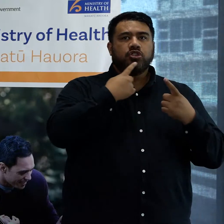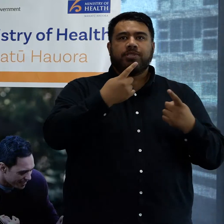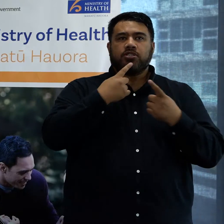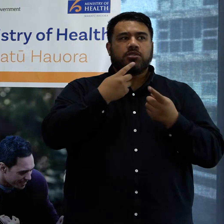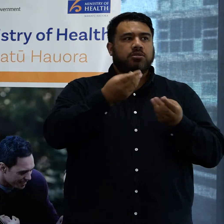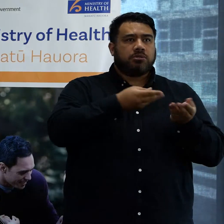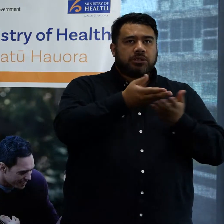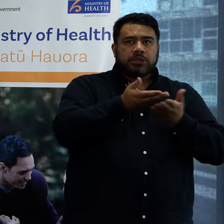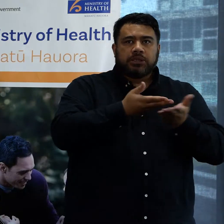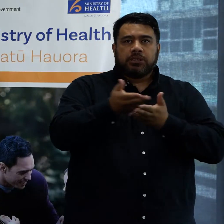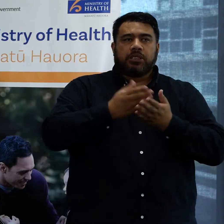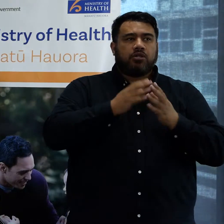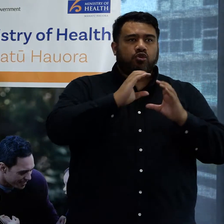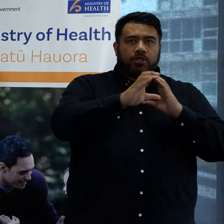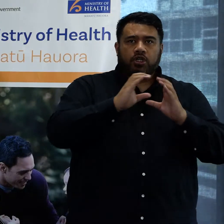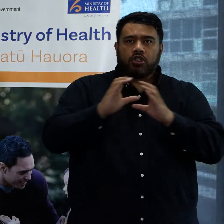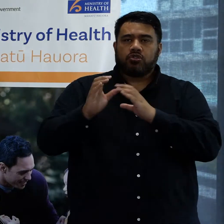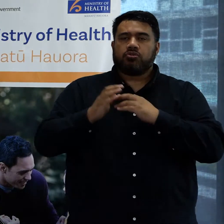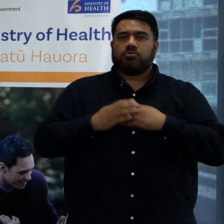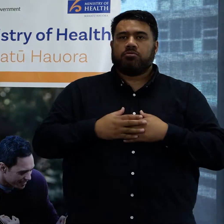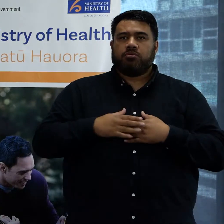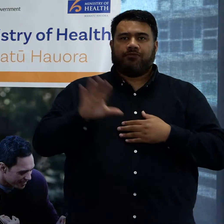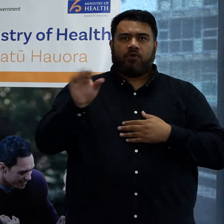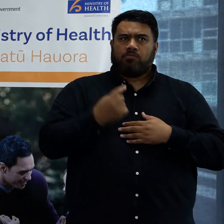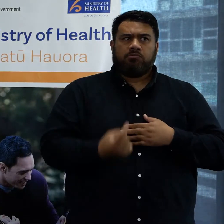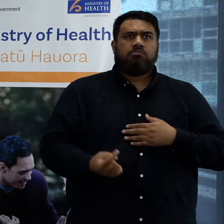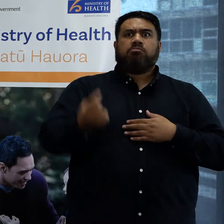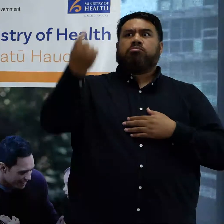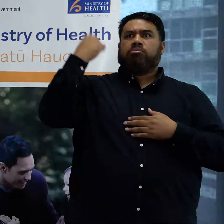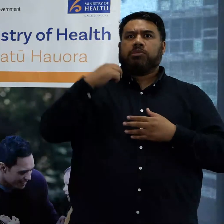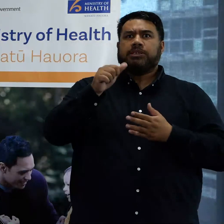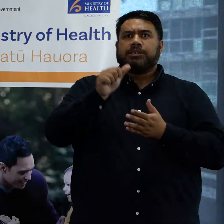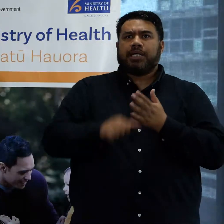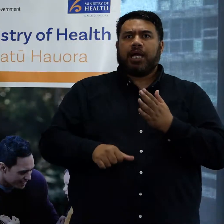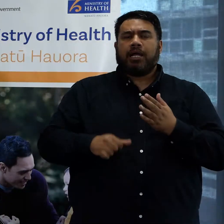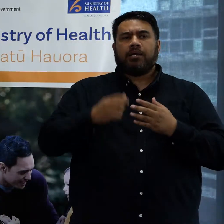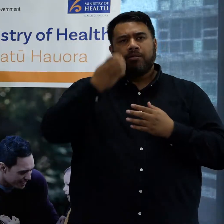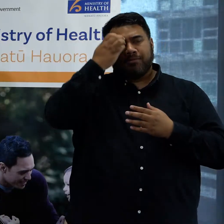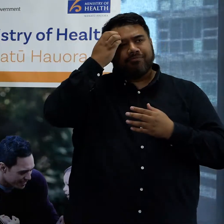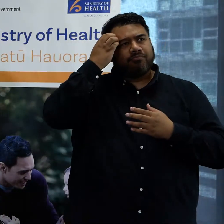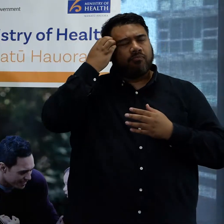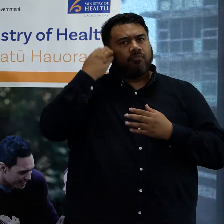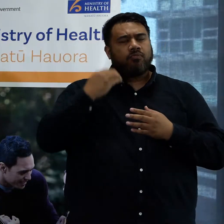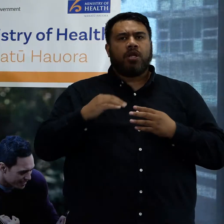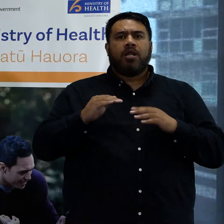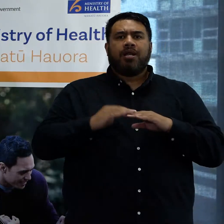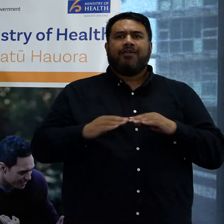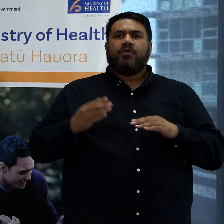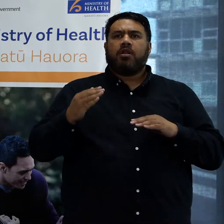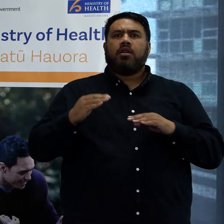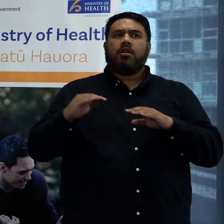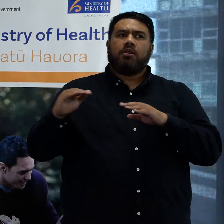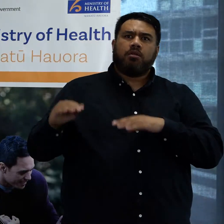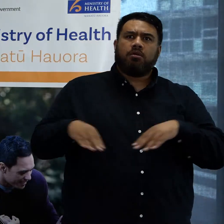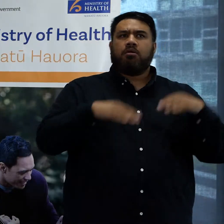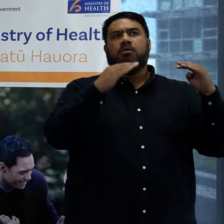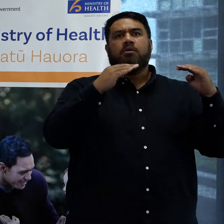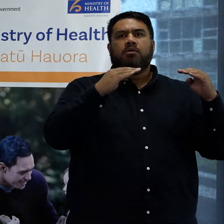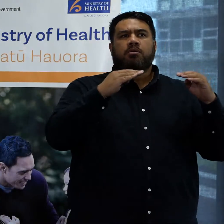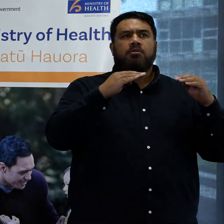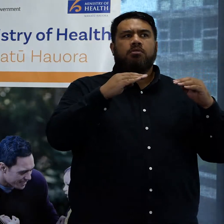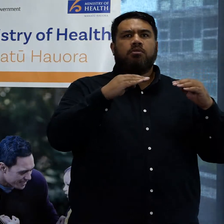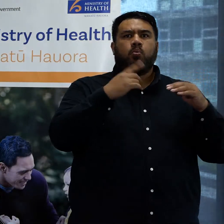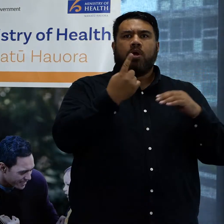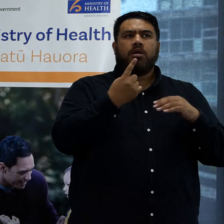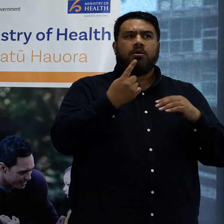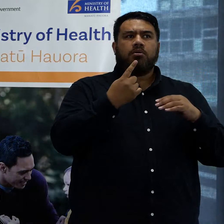response, and right from when the country all shifted down to, well, initially everyone outside of Auckland and then Auckland as well to alert